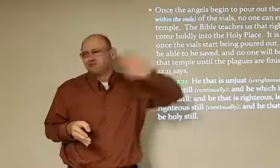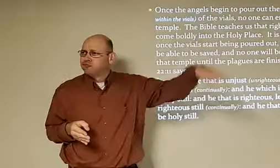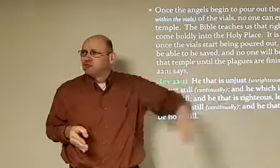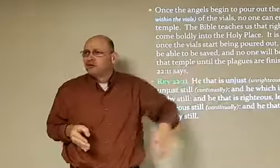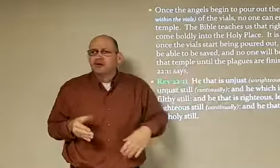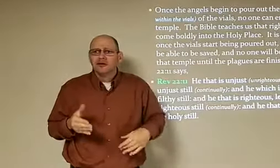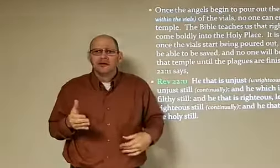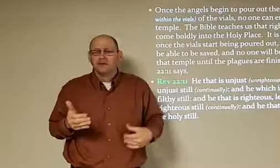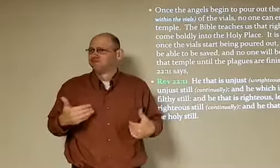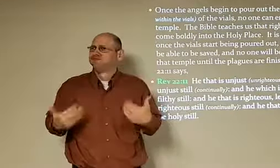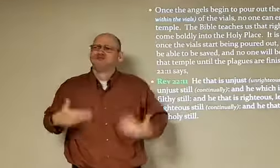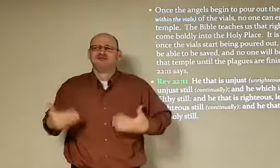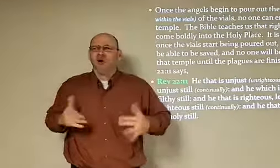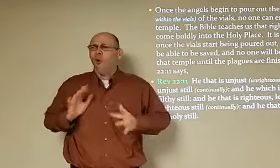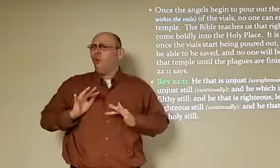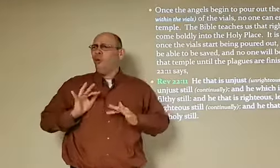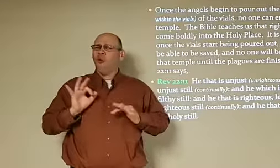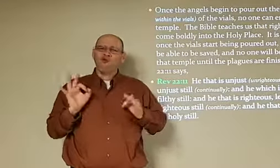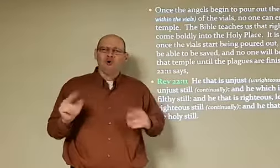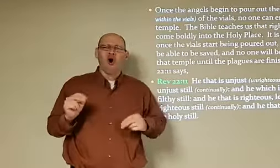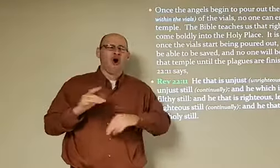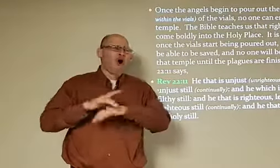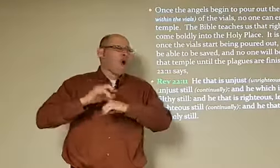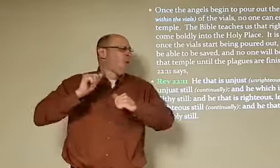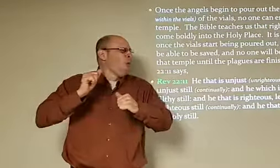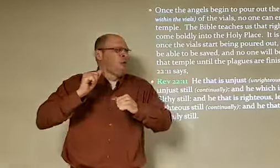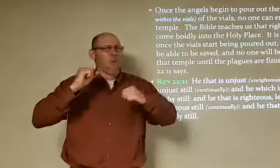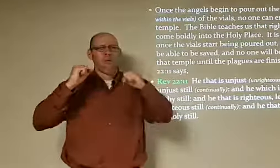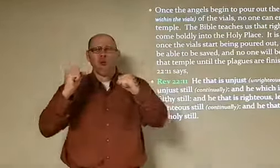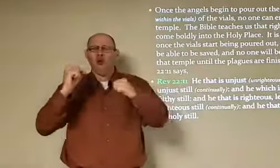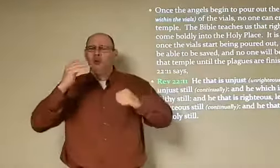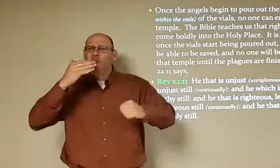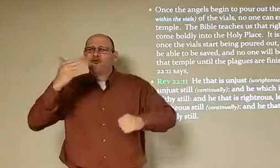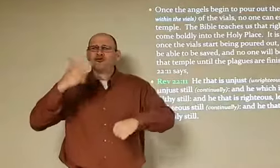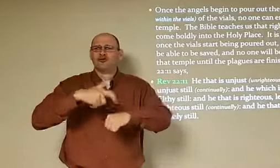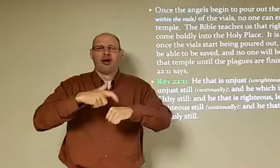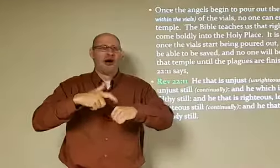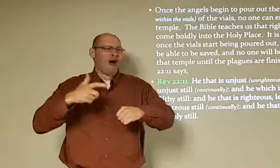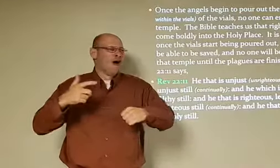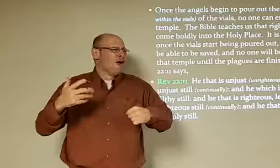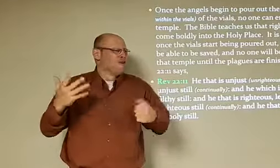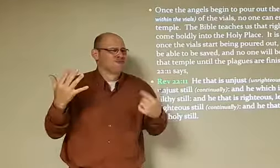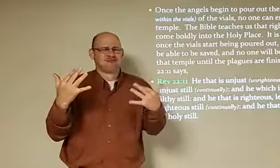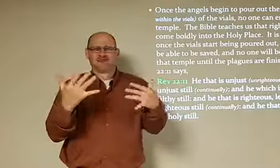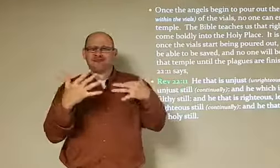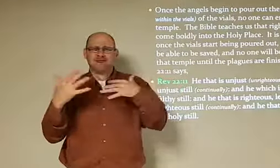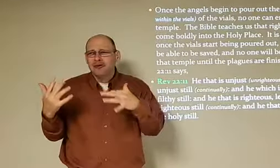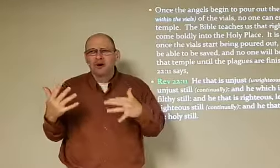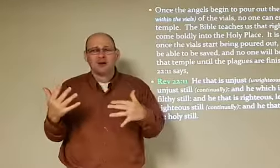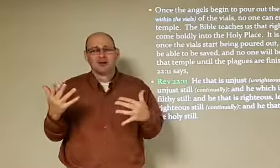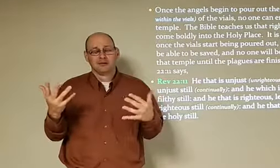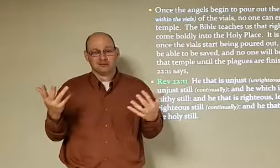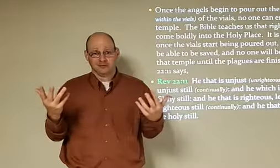else, they're going to blow the Lord off. They're going to do their own thing. You know, they want a good time,